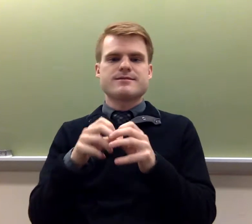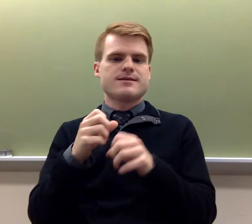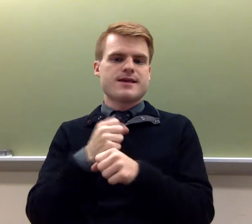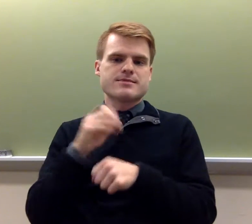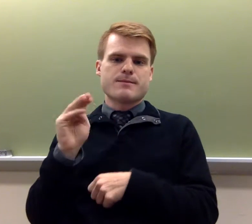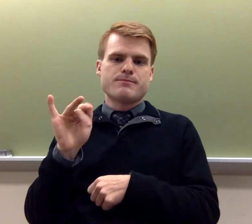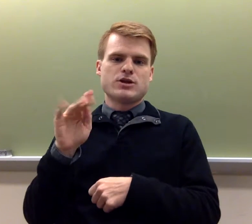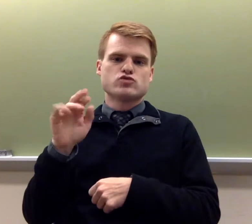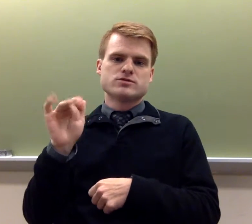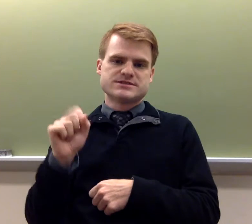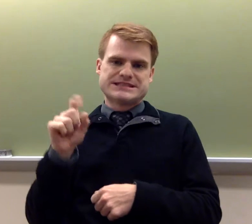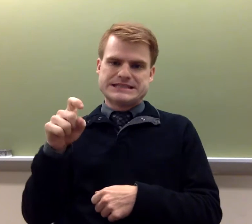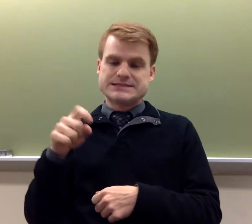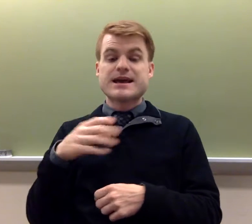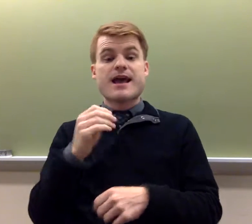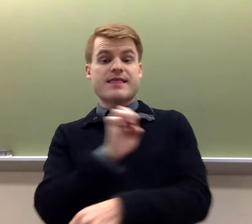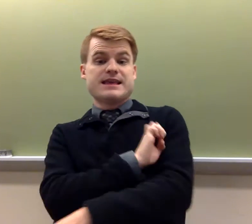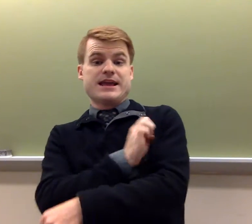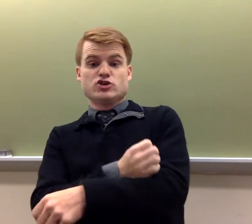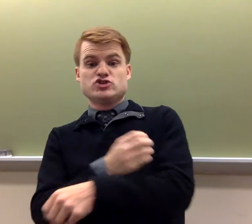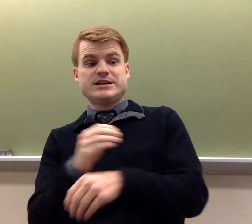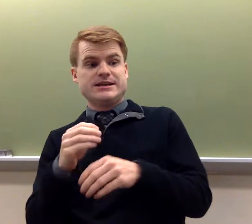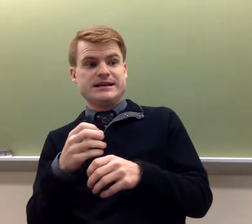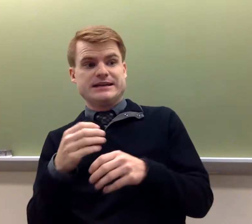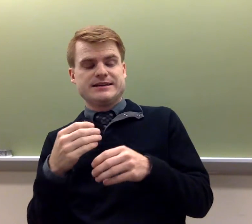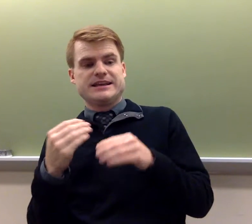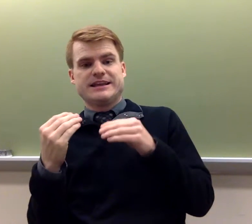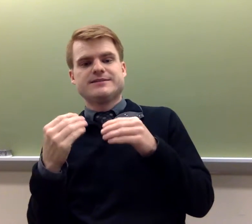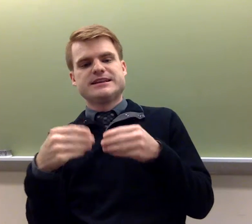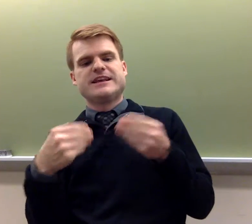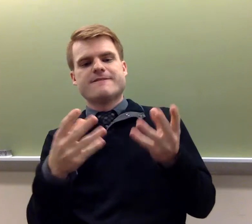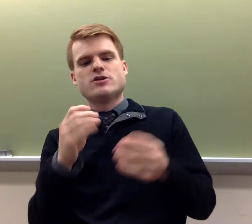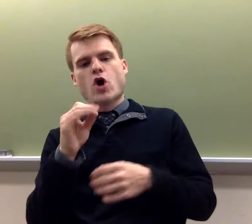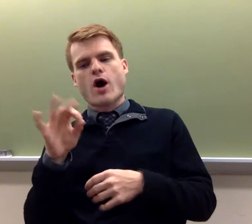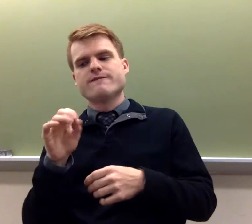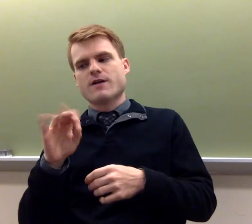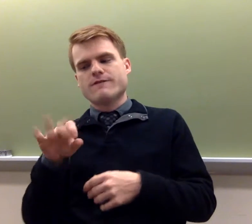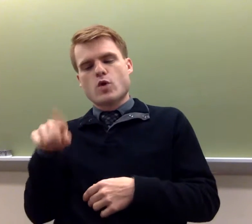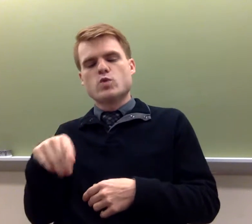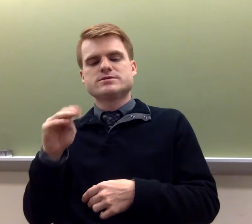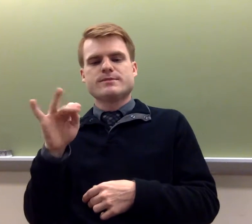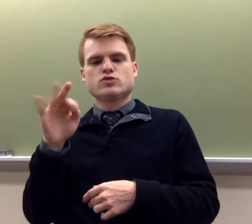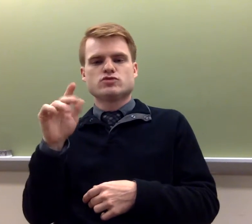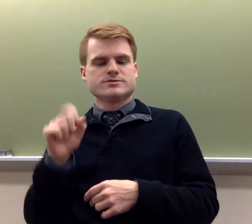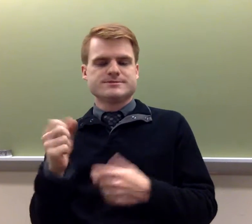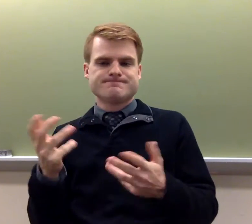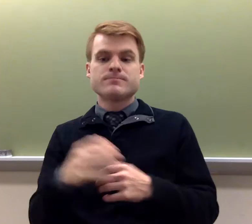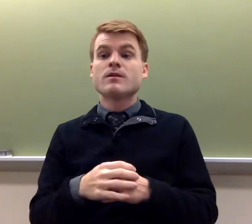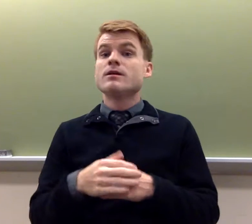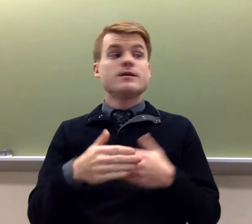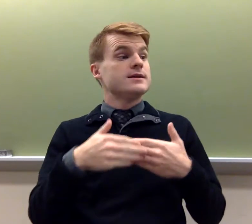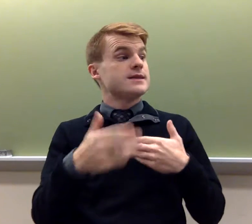energy given off of those minerals. I can take the next slide. The other term that